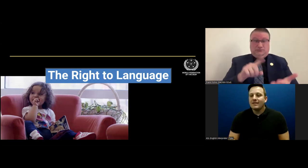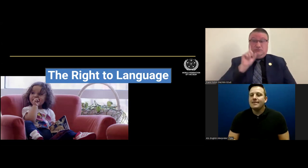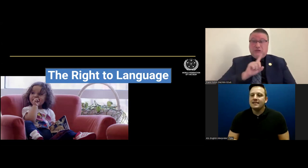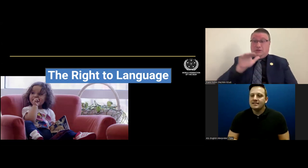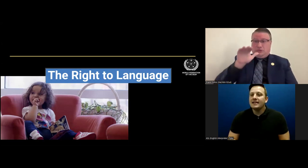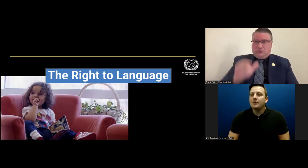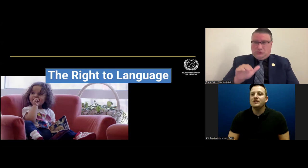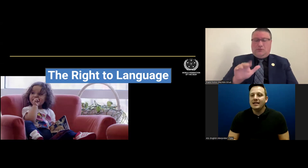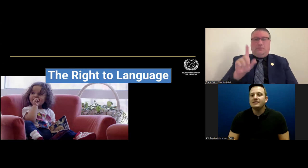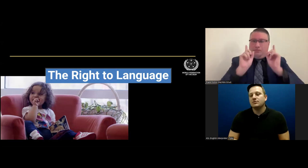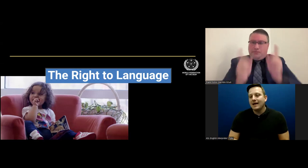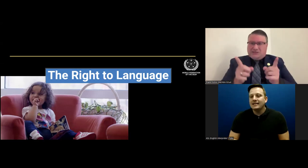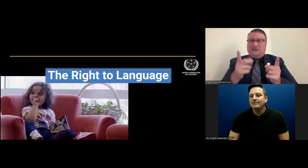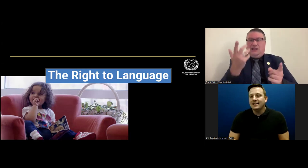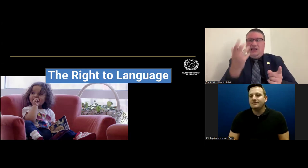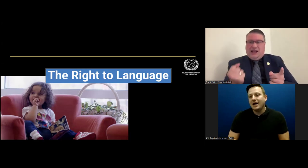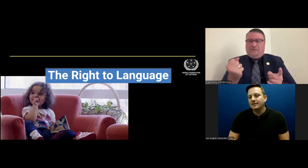and that sign language is the right of a deaf child.